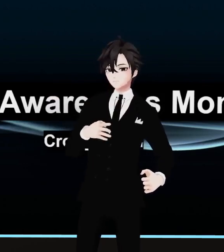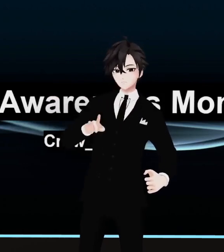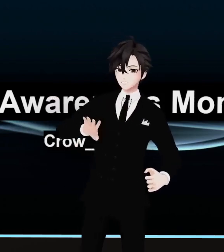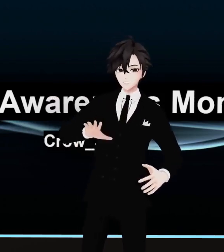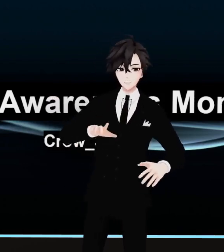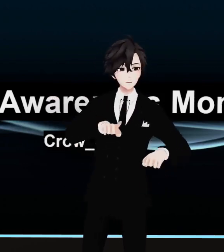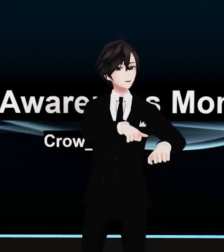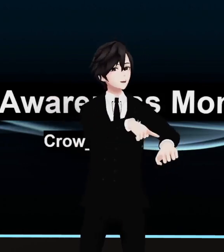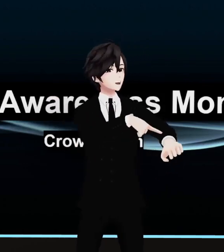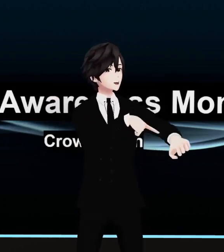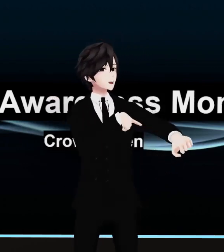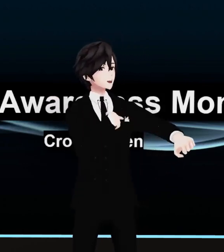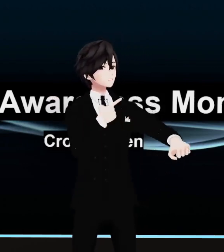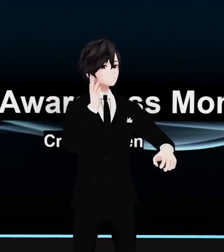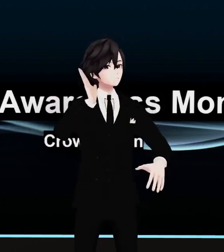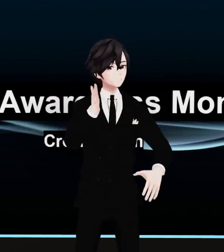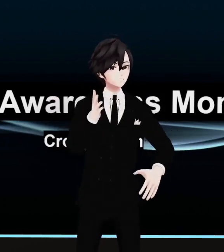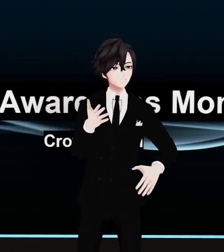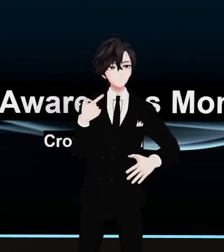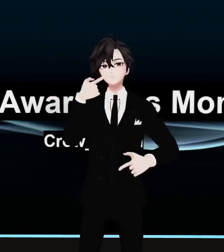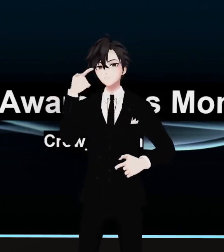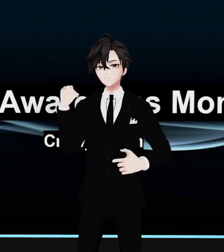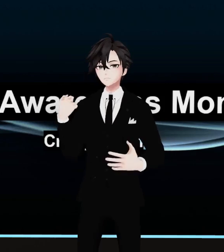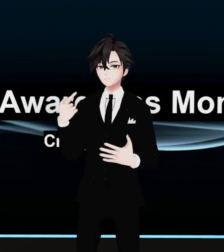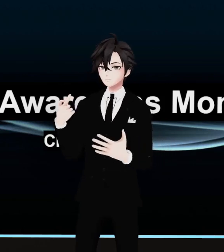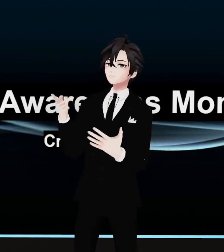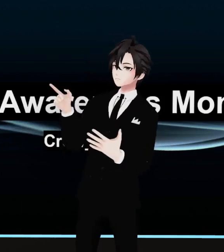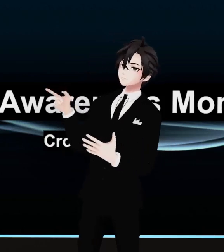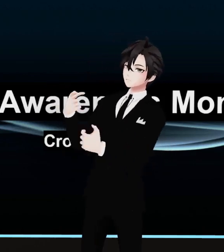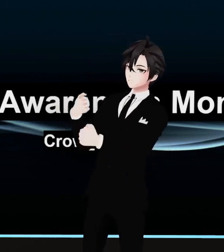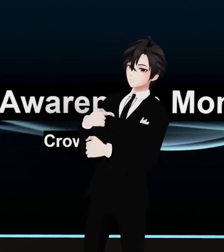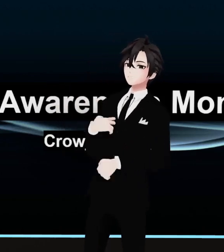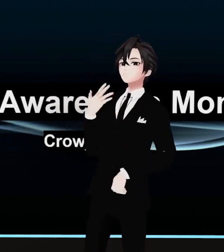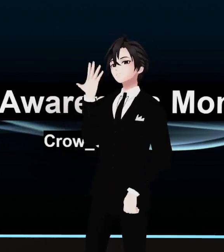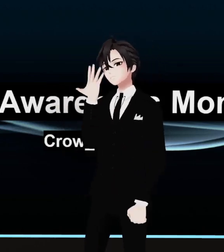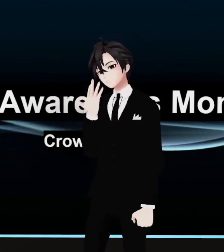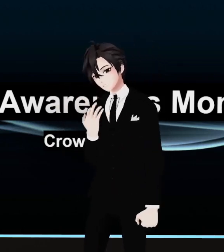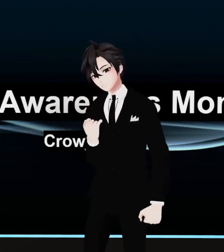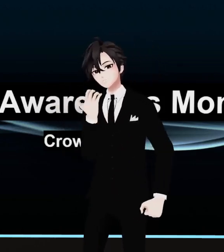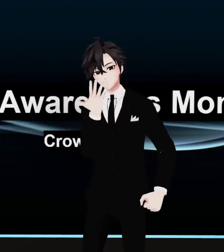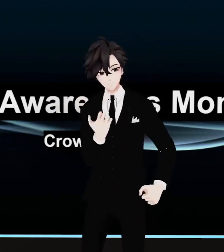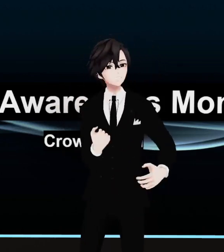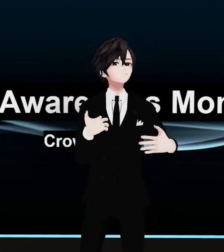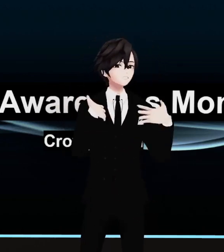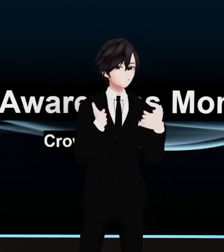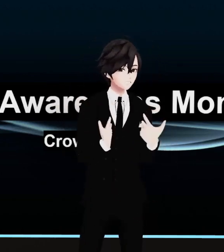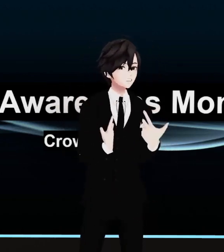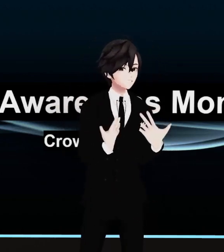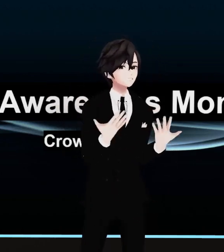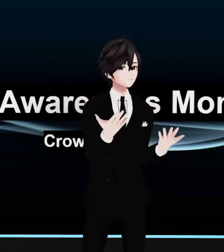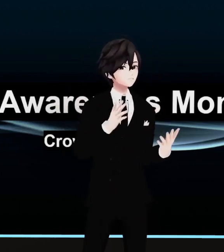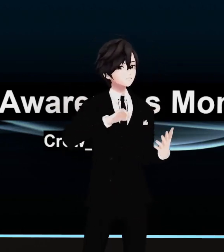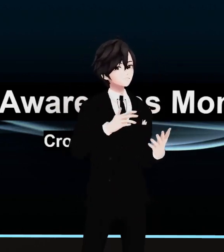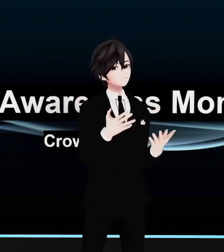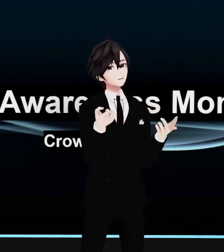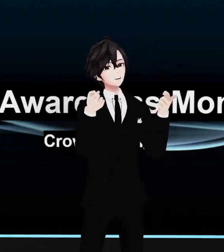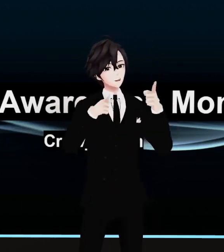I personally didn't like long presentations back in high school and college. I typically would get sleepy